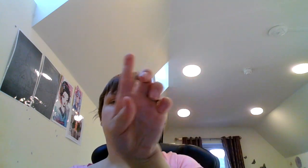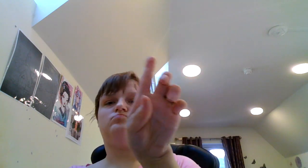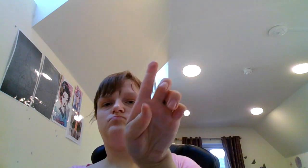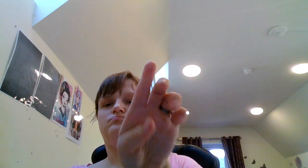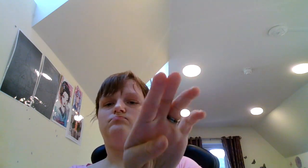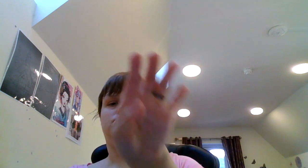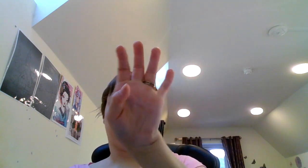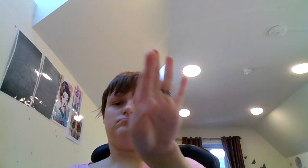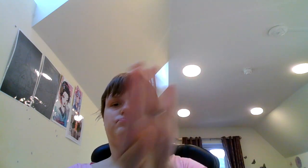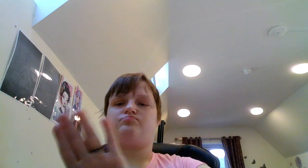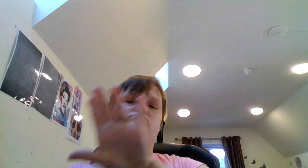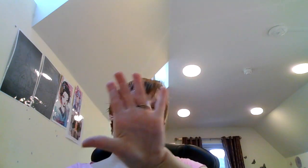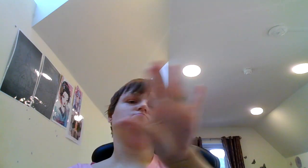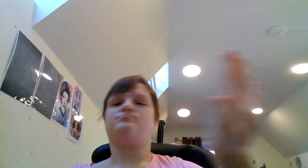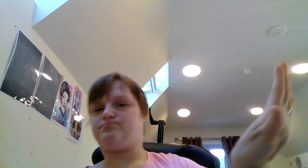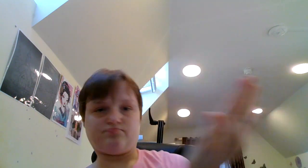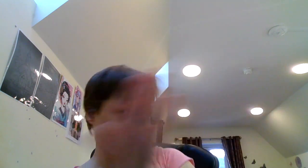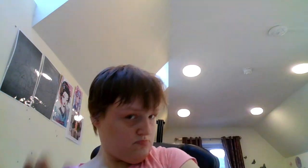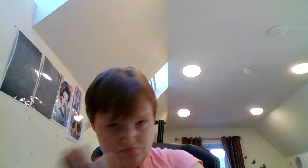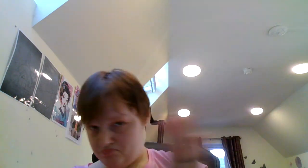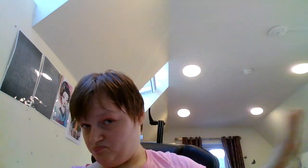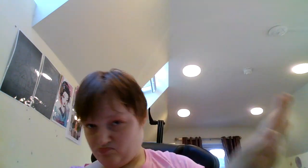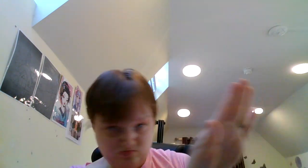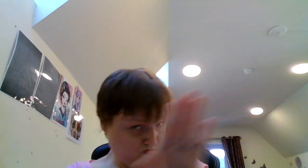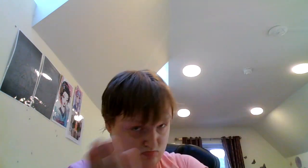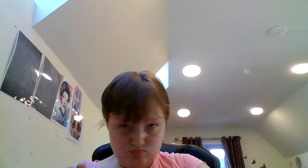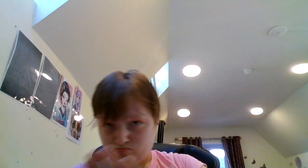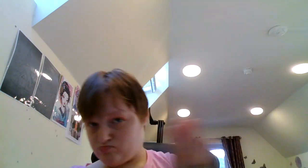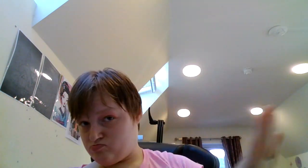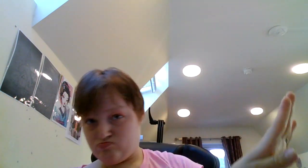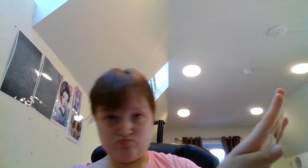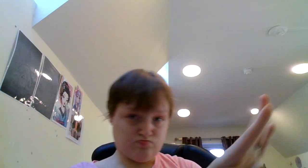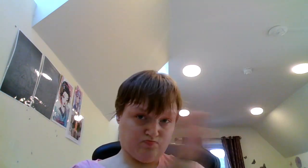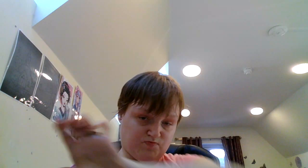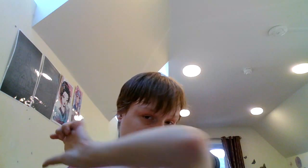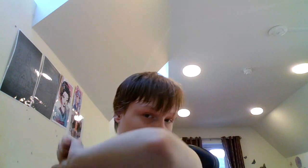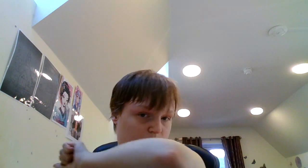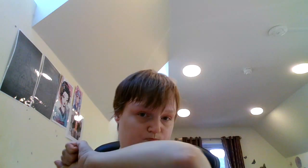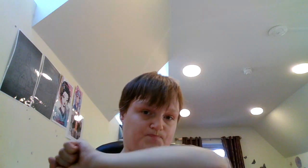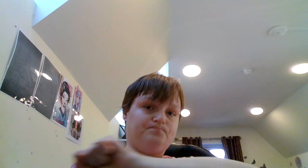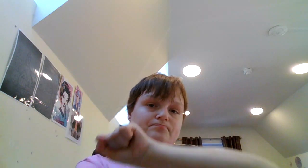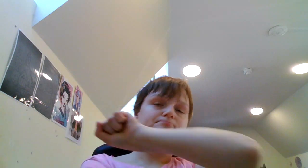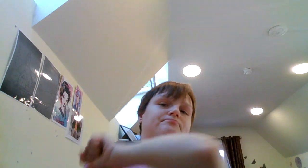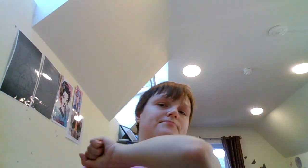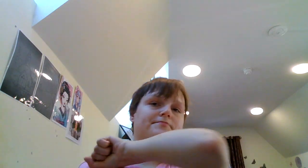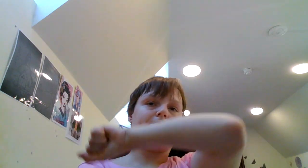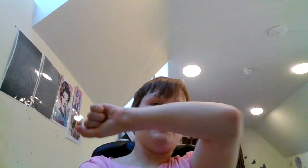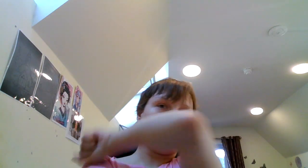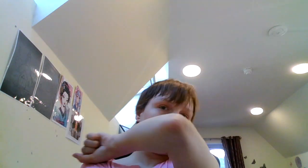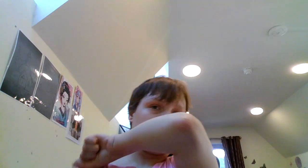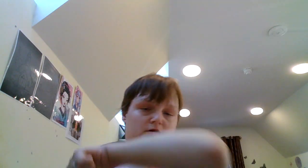your pancreas no longer makes insulin, so you have to inject it to control your blood glucose